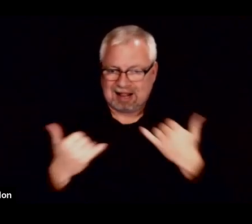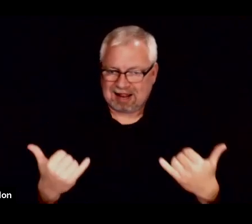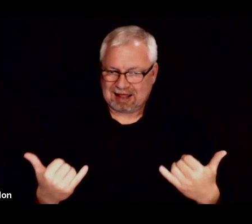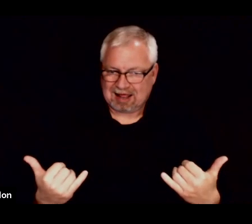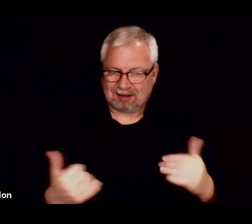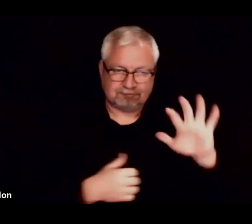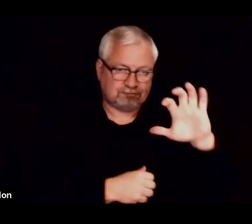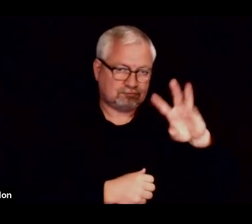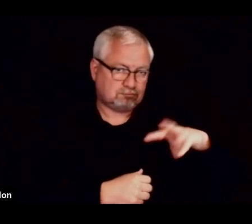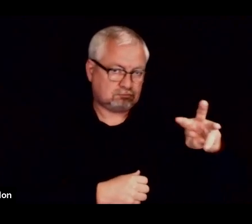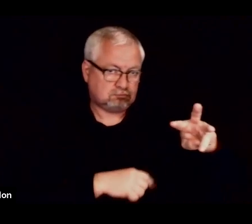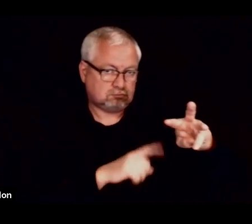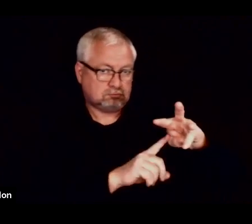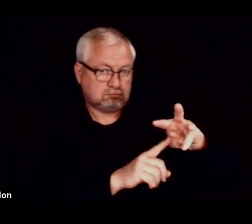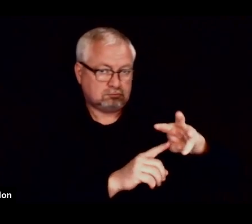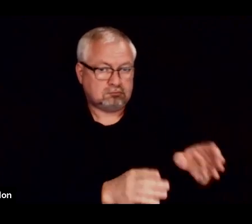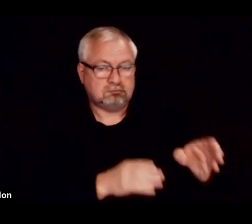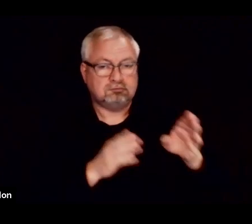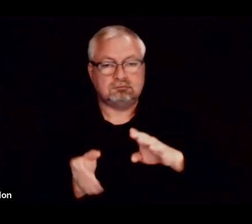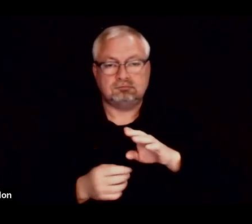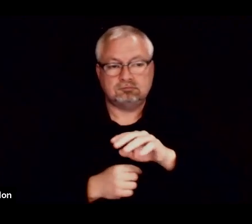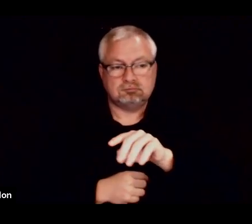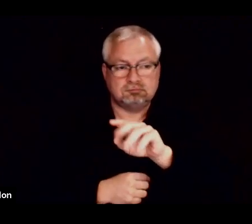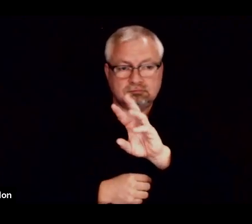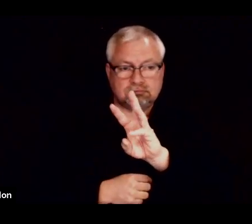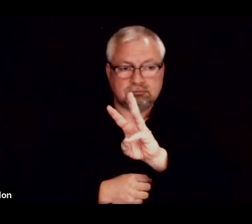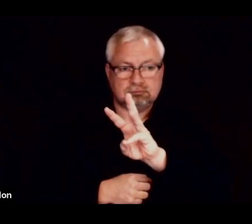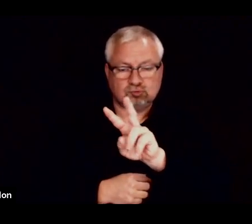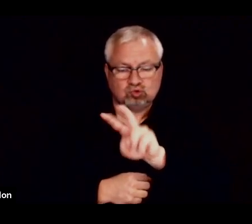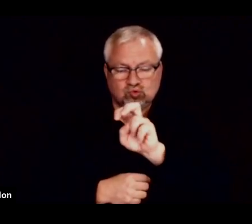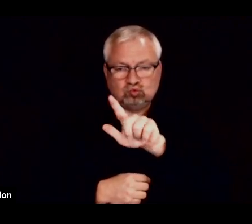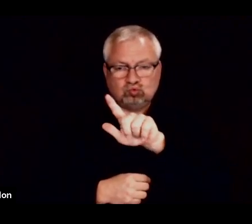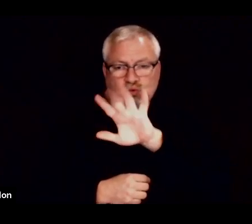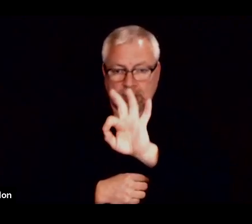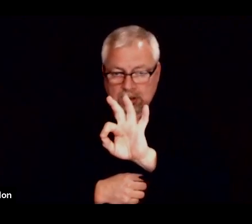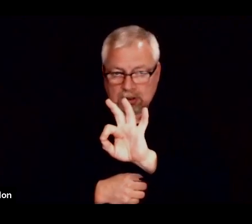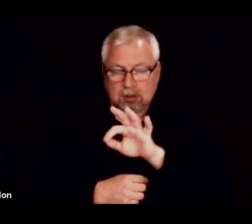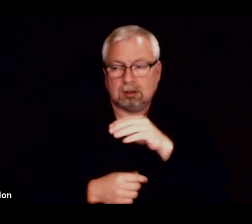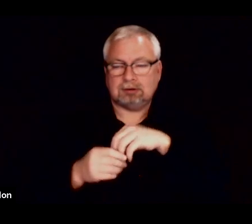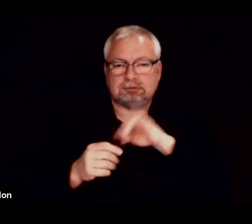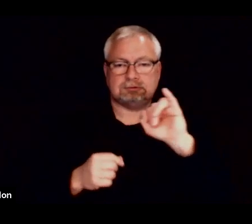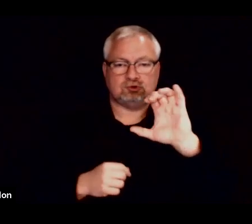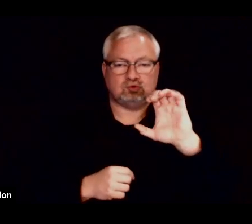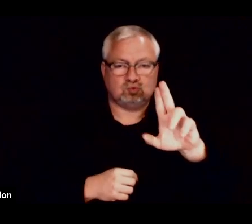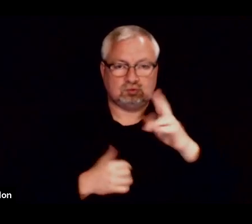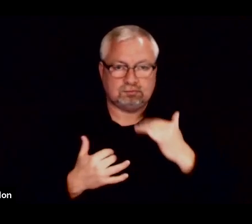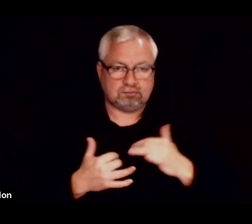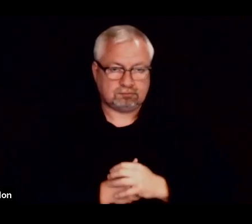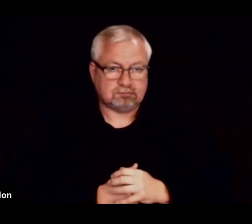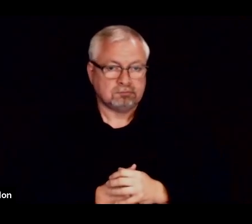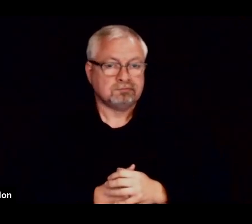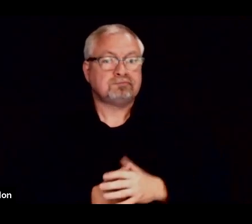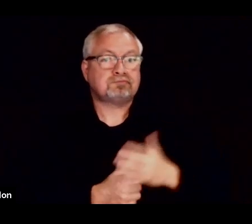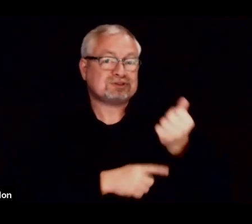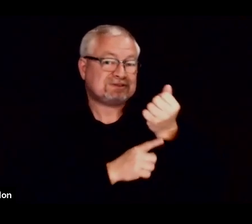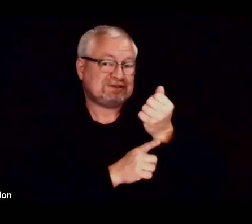229 of those in intensive care units. This is a net increase of 16 patients over the prior